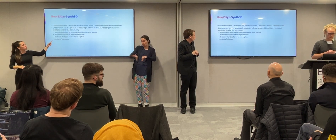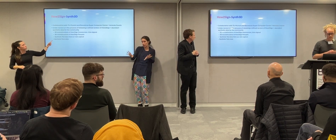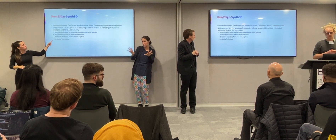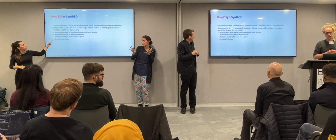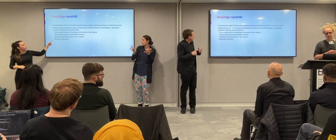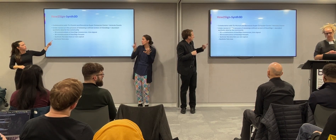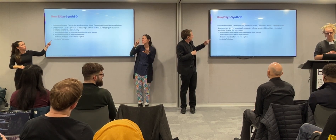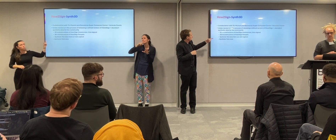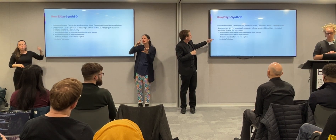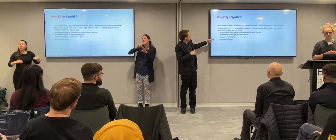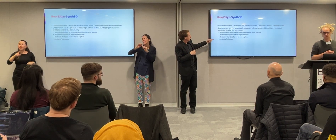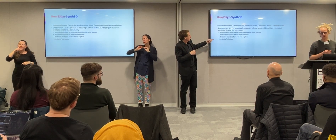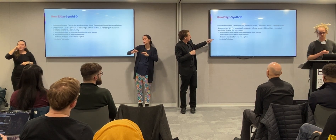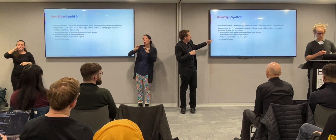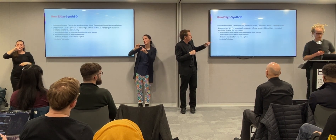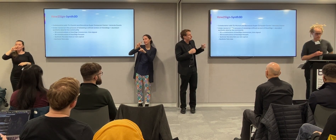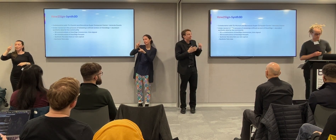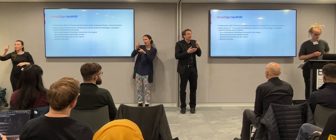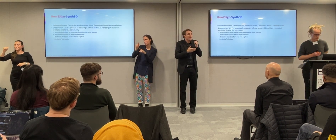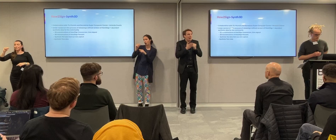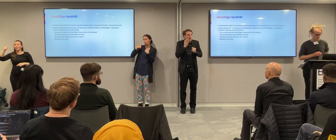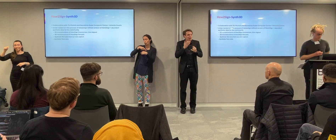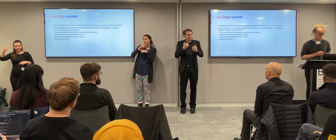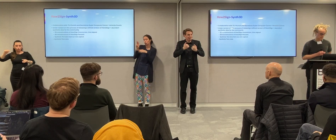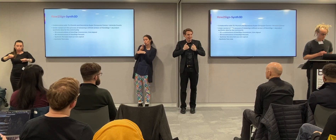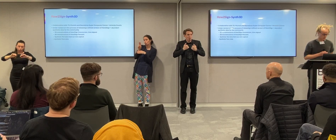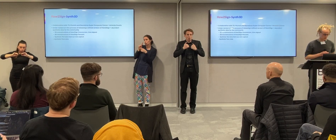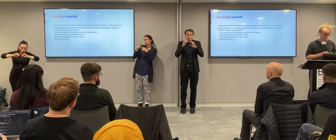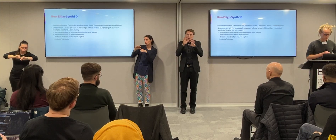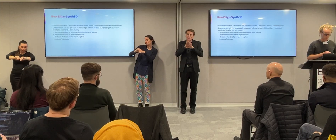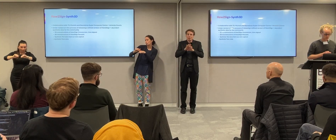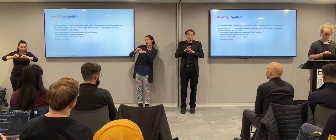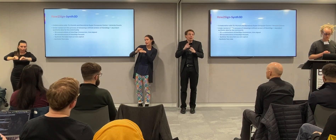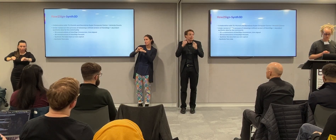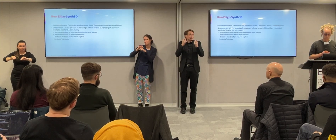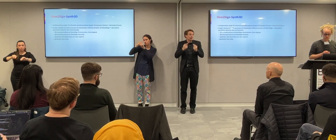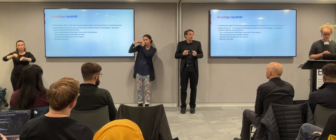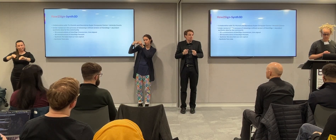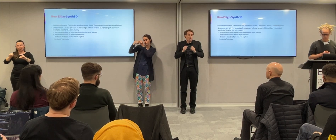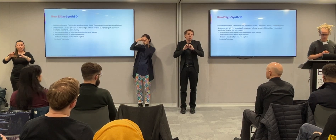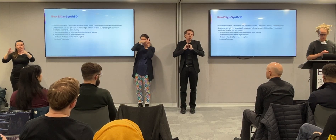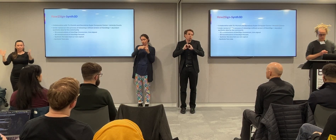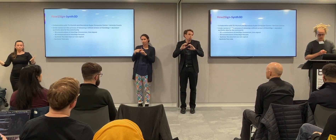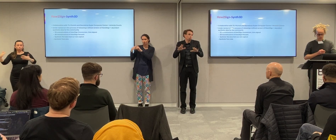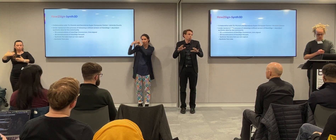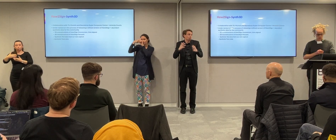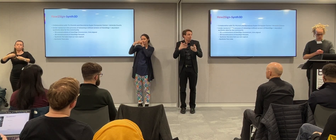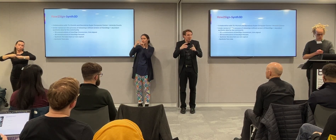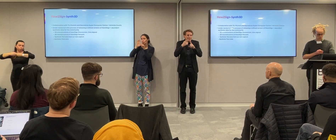the synthetic train data that we use to train these landmark trackers.